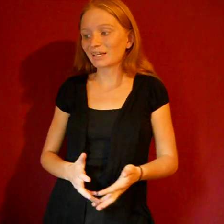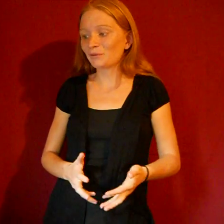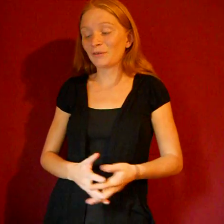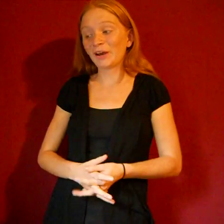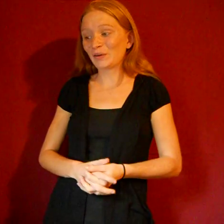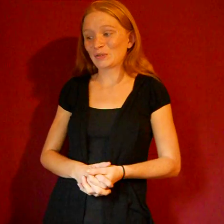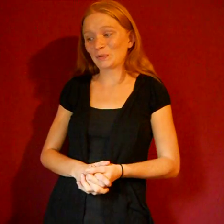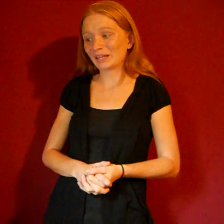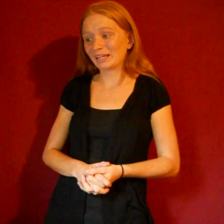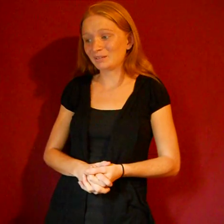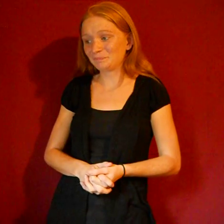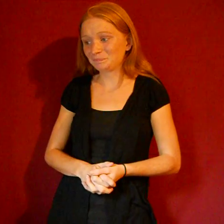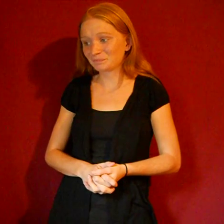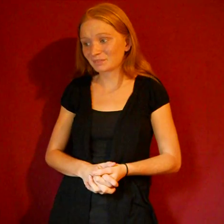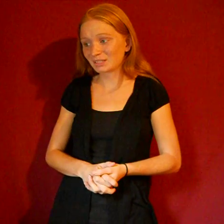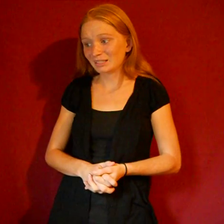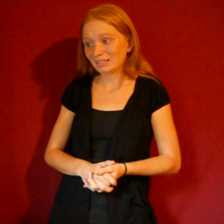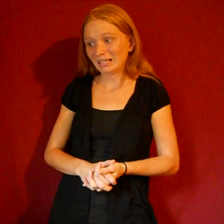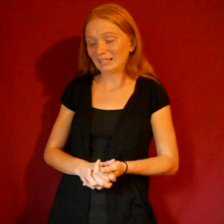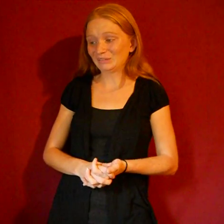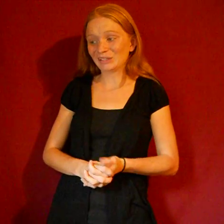It varies, really. I don't know.